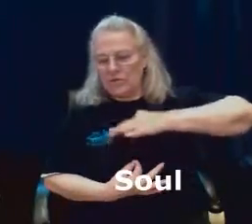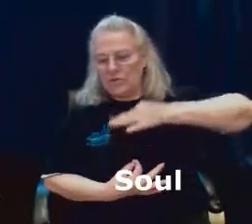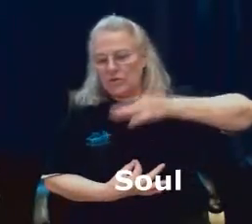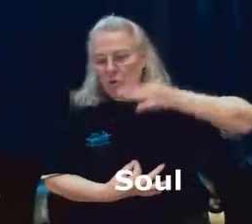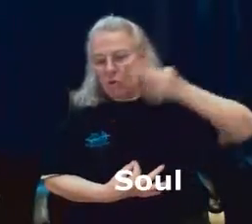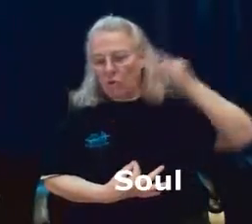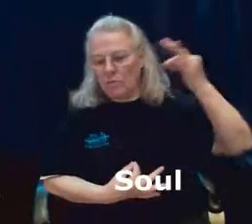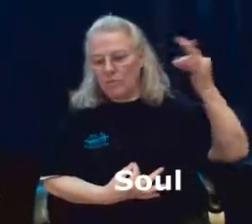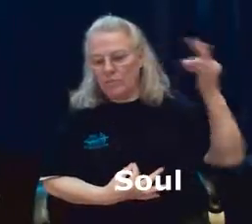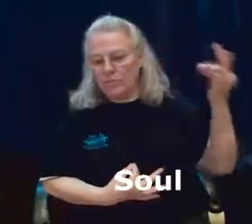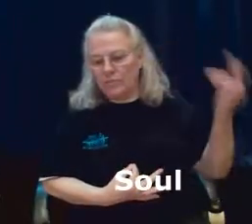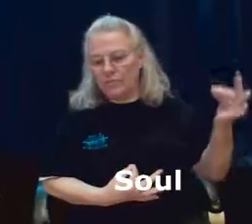Soul.